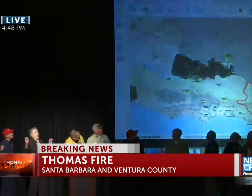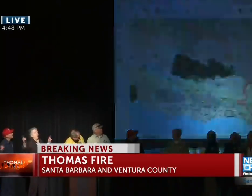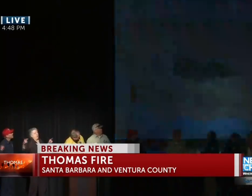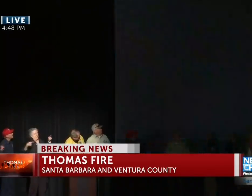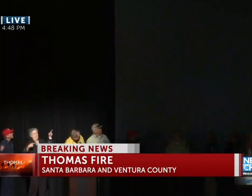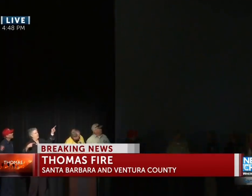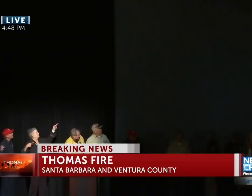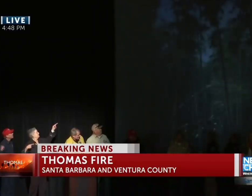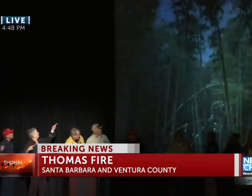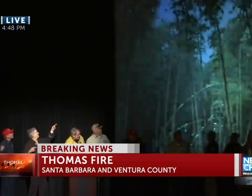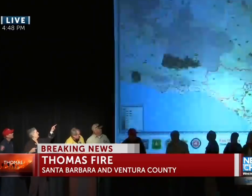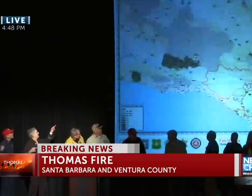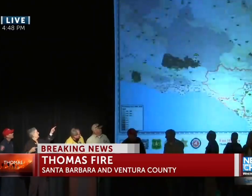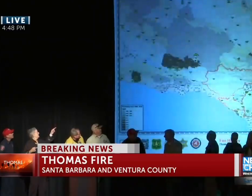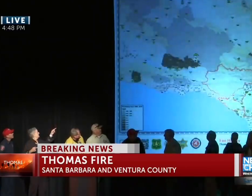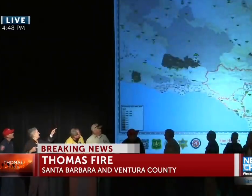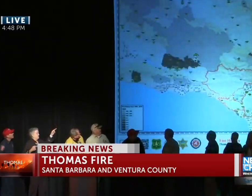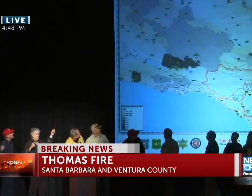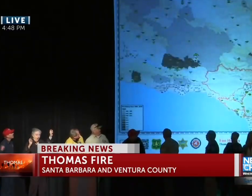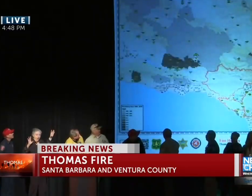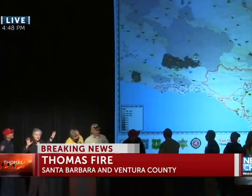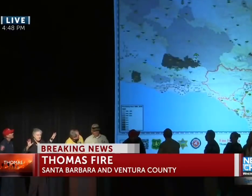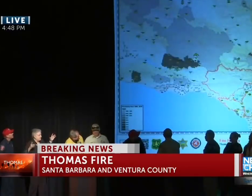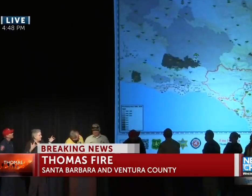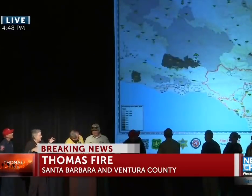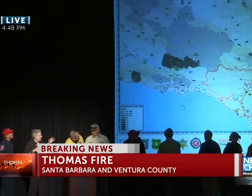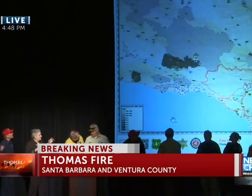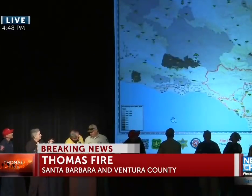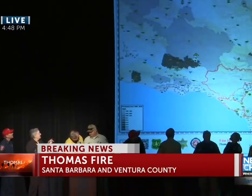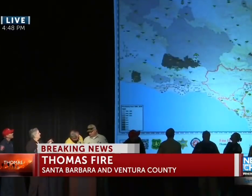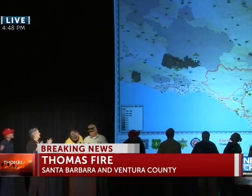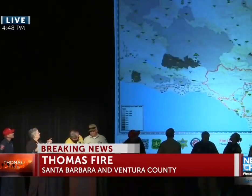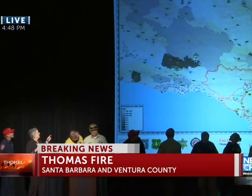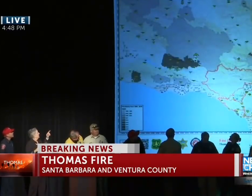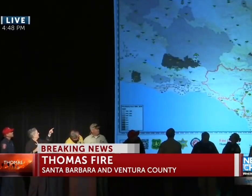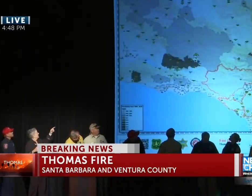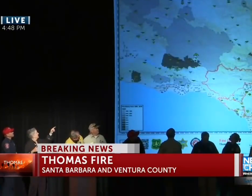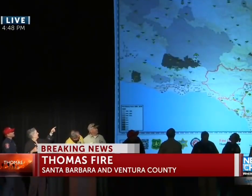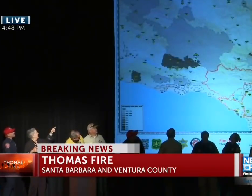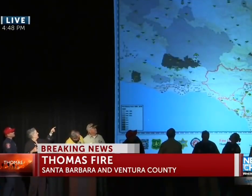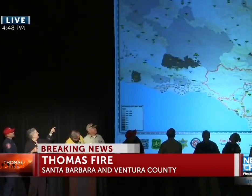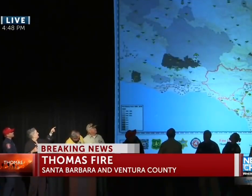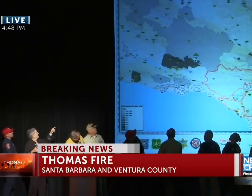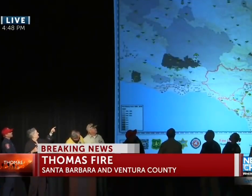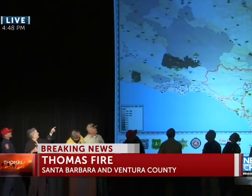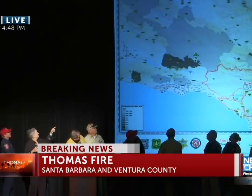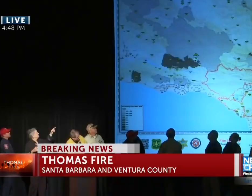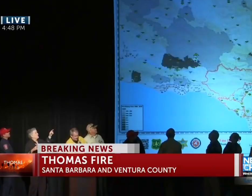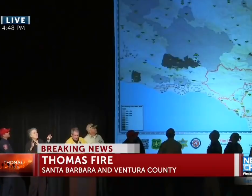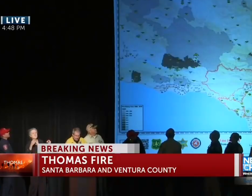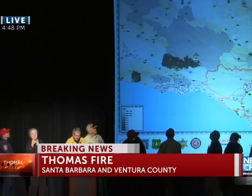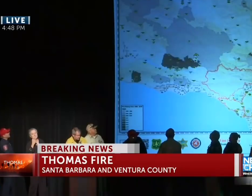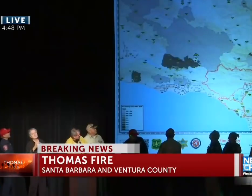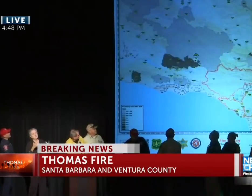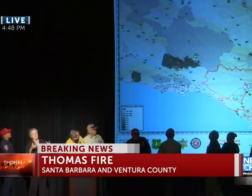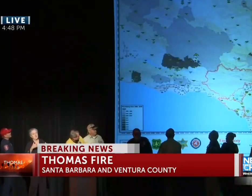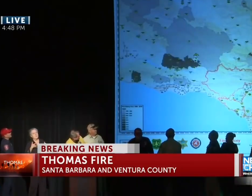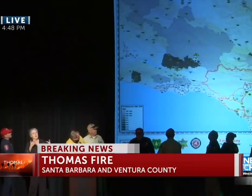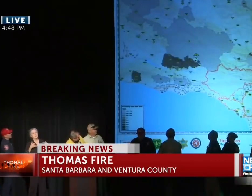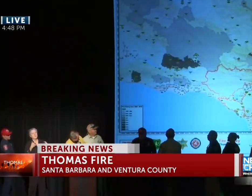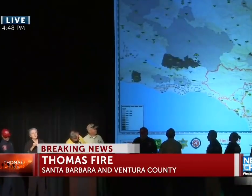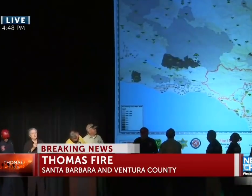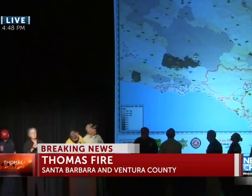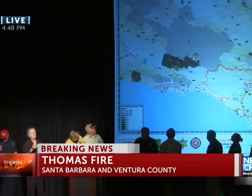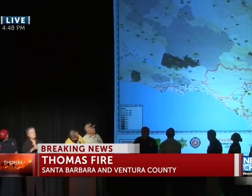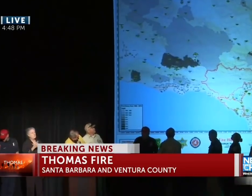Okay, there we go. That's awesome. Okay, here we go. This really tells us a lot about what we're trying to